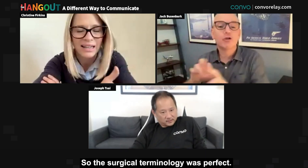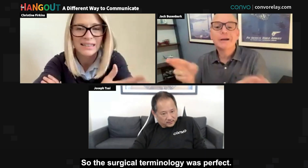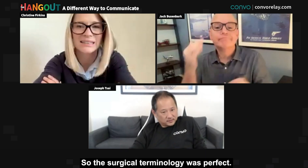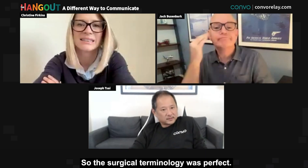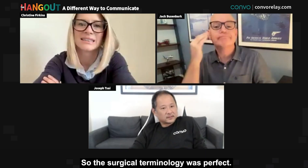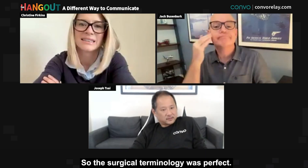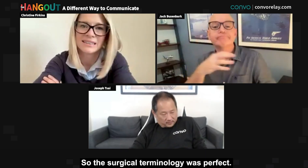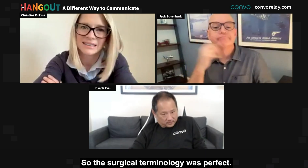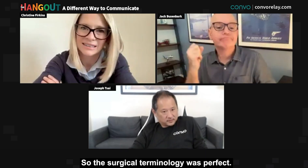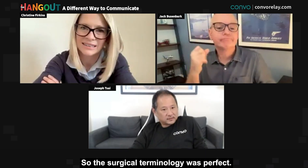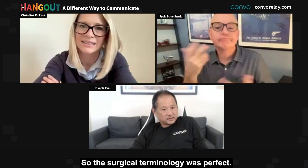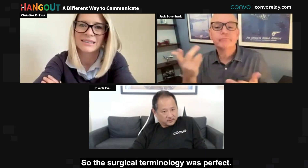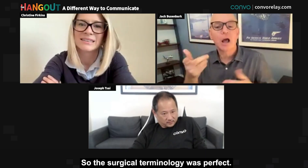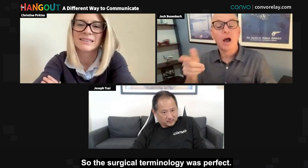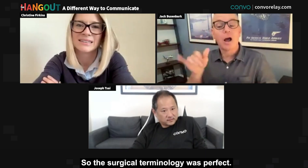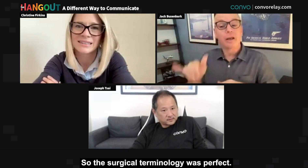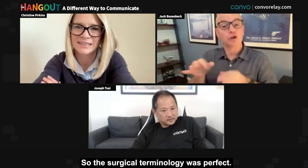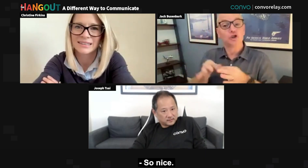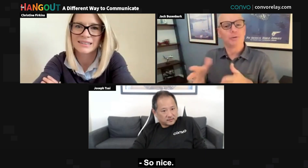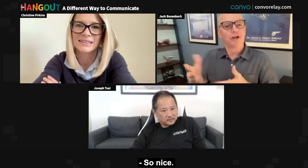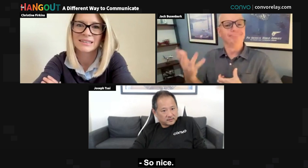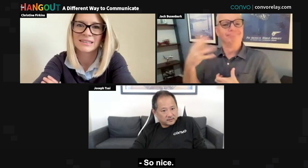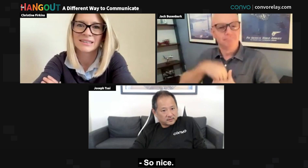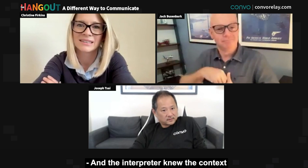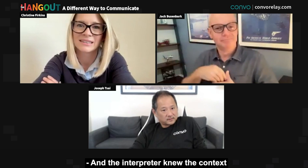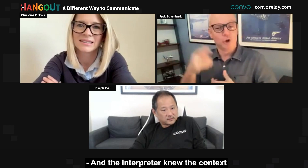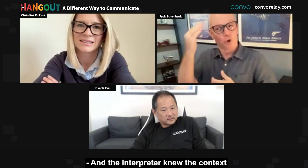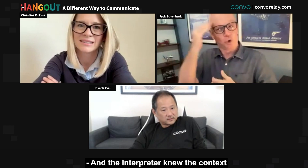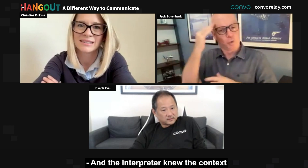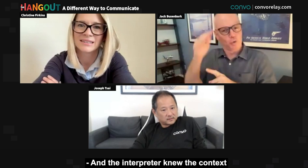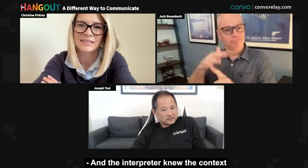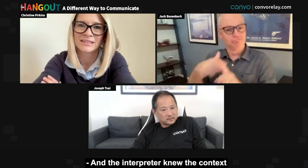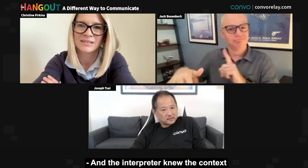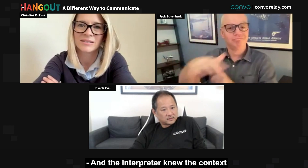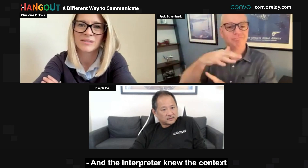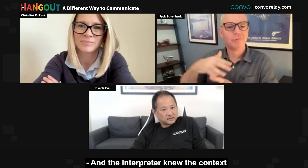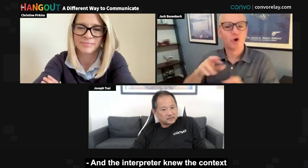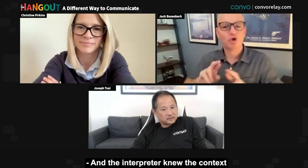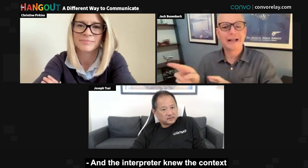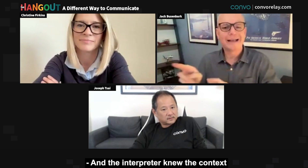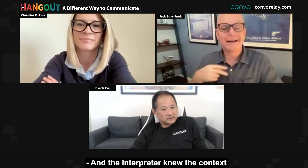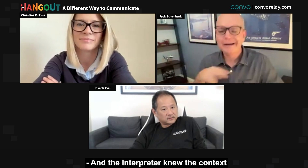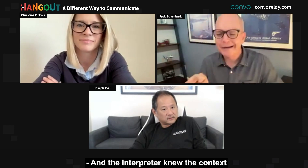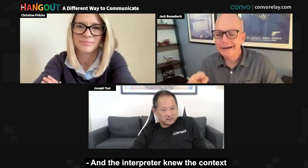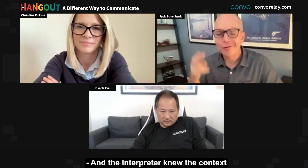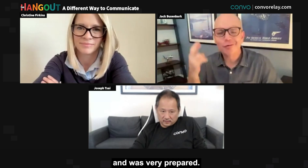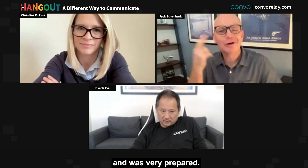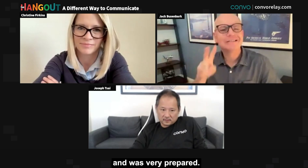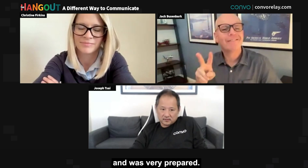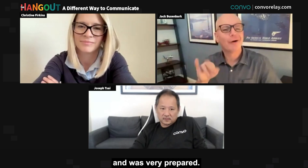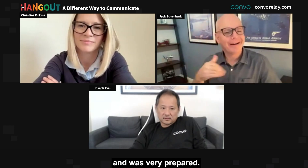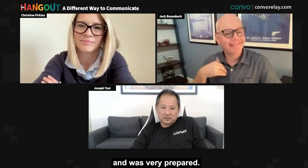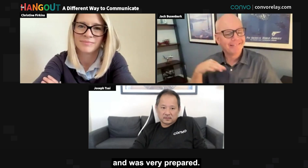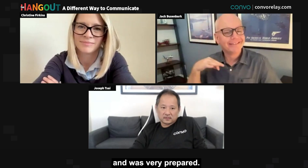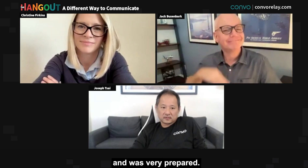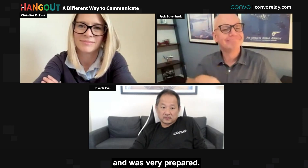related terminology was perfect. And so nice. So the interpreter knew the context, and it was very prepared.